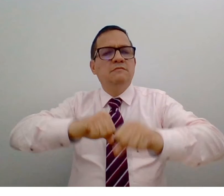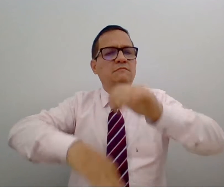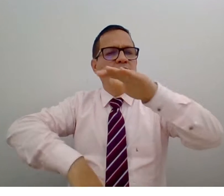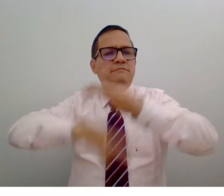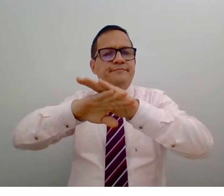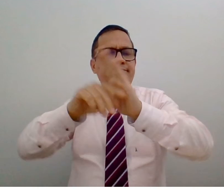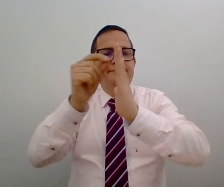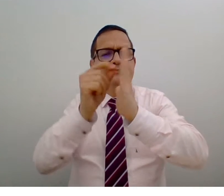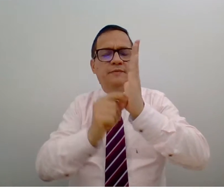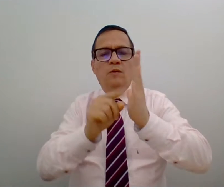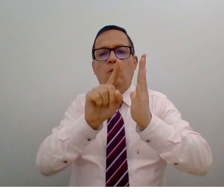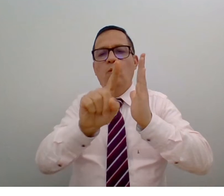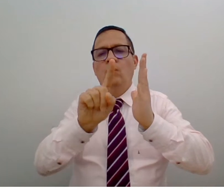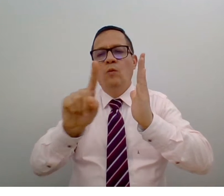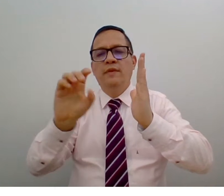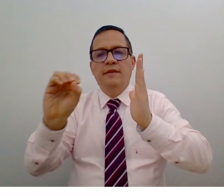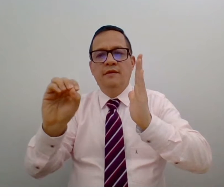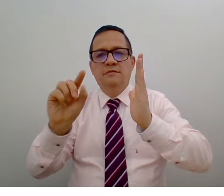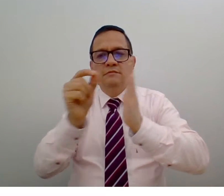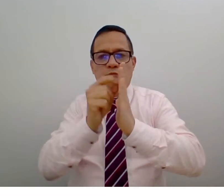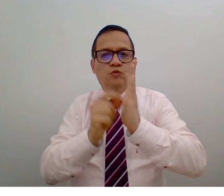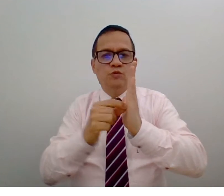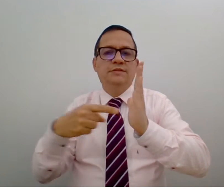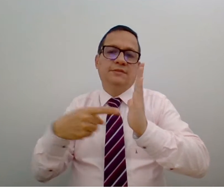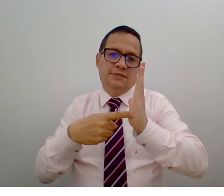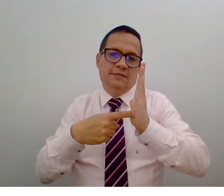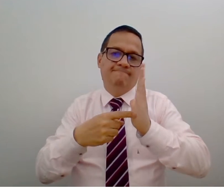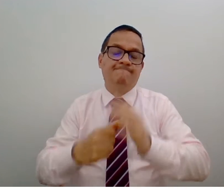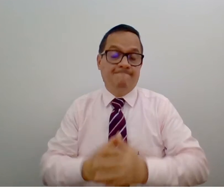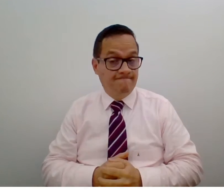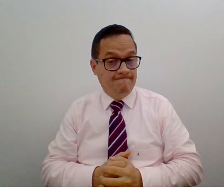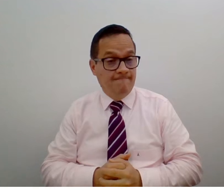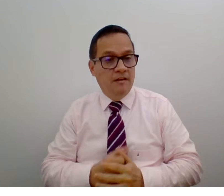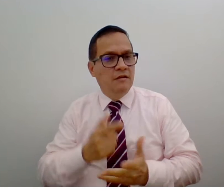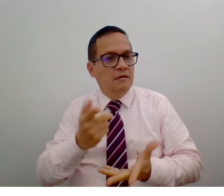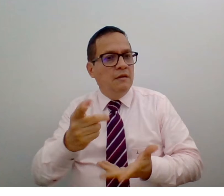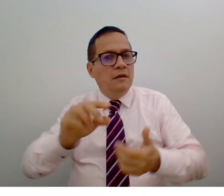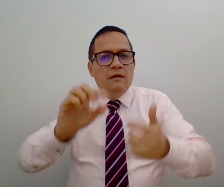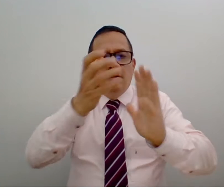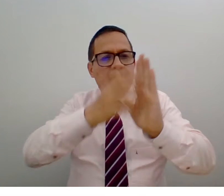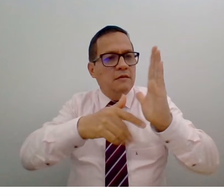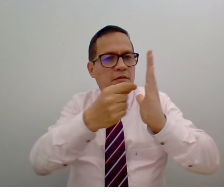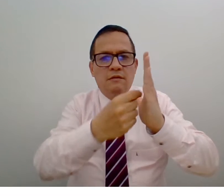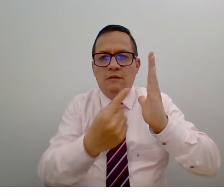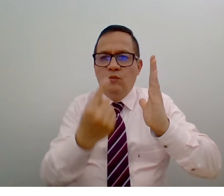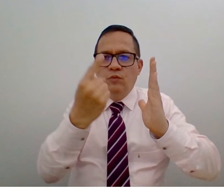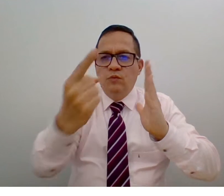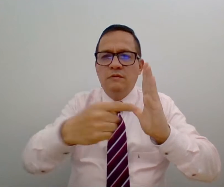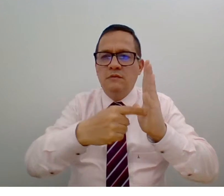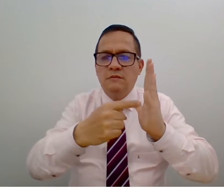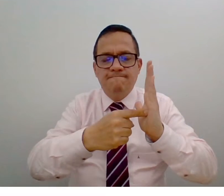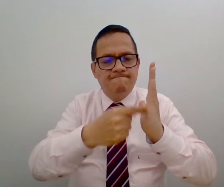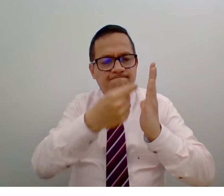is 110 points. First evaluation